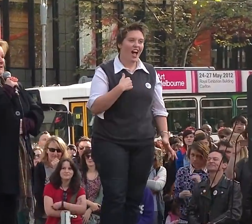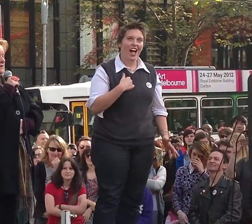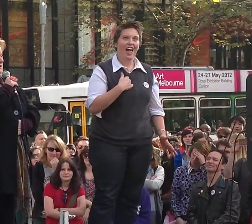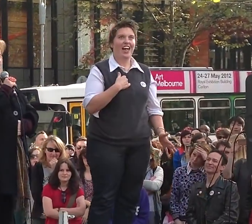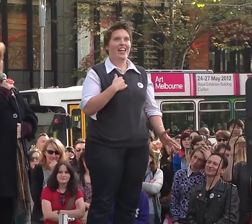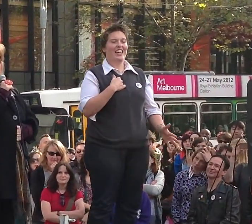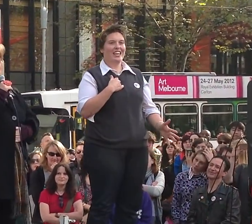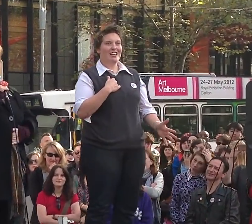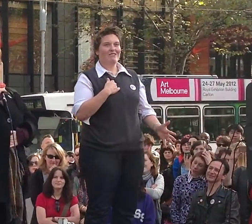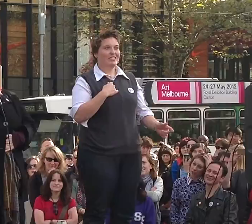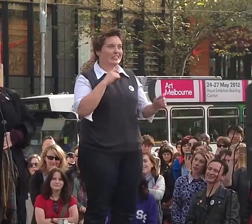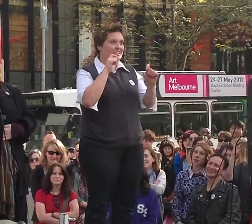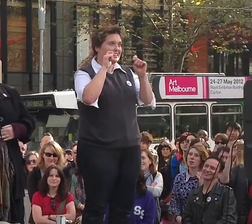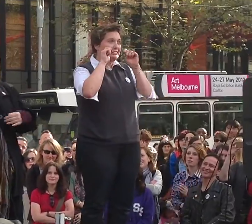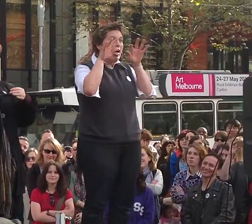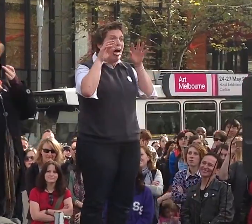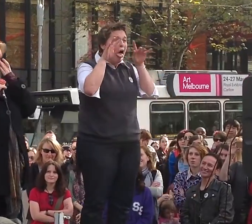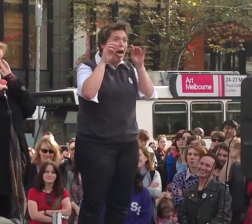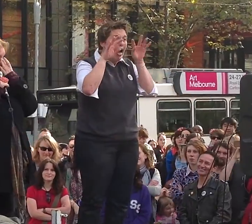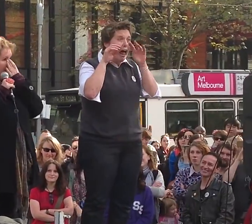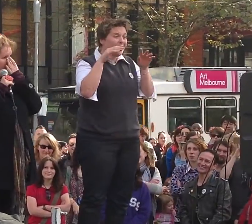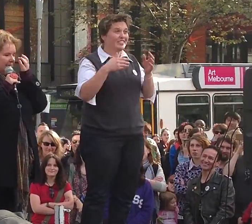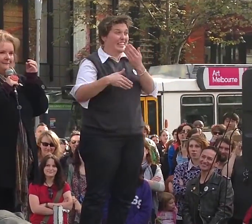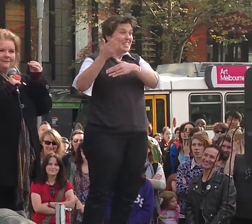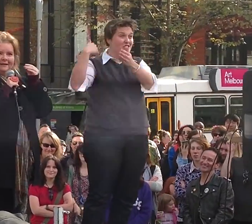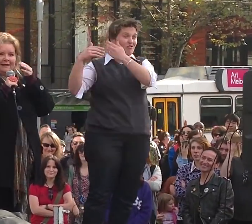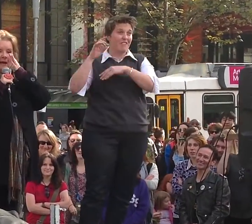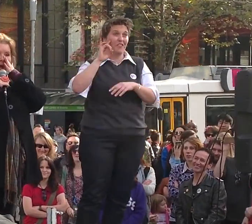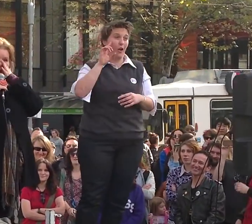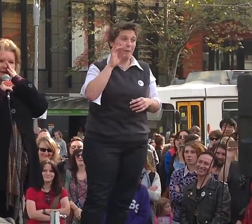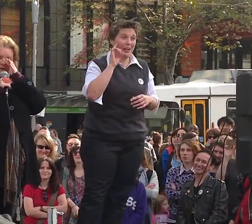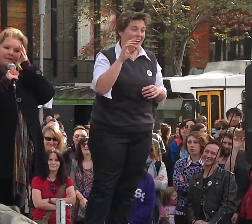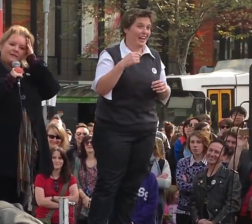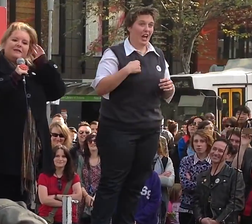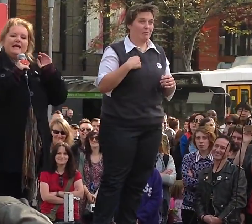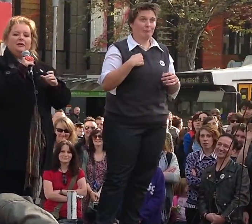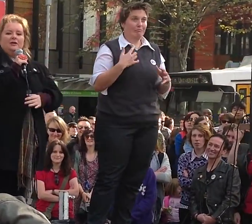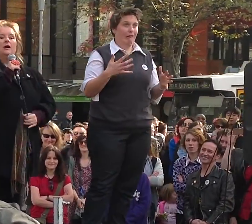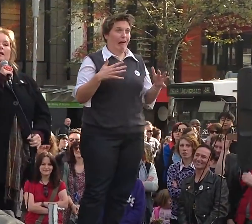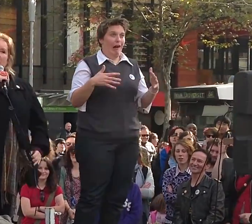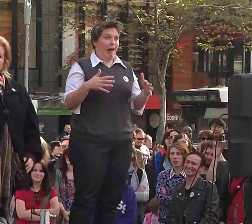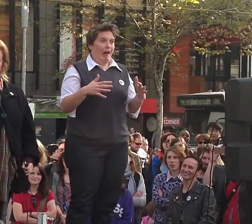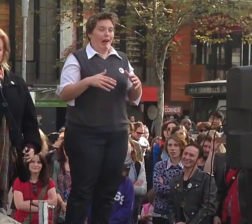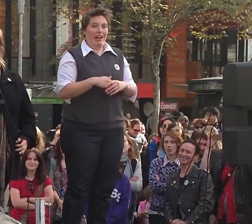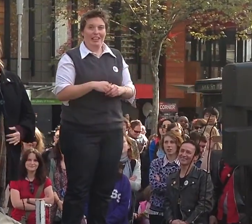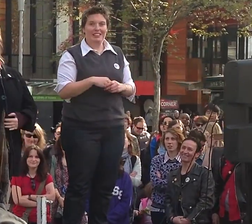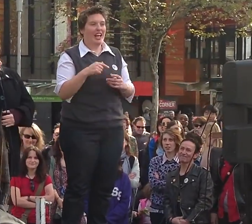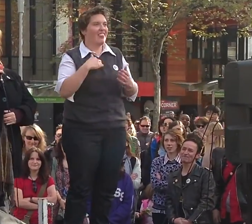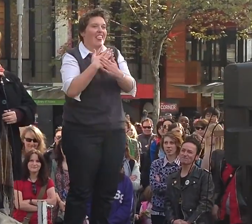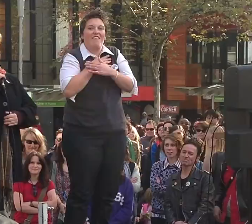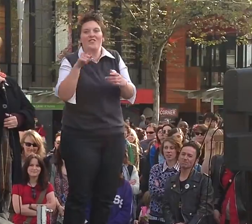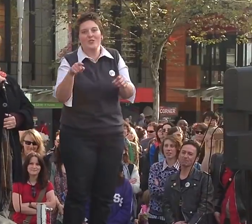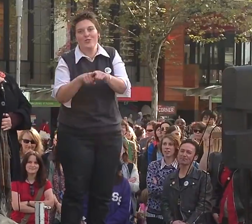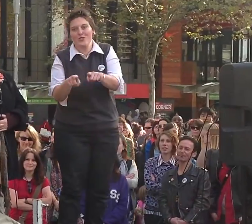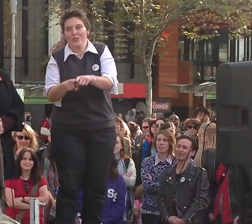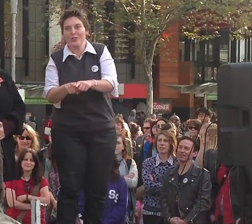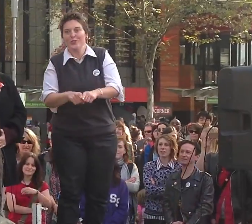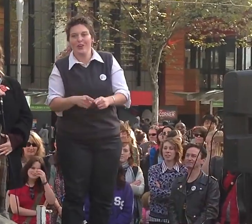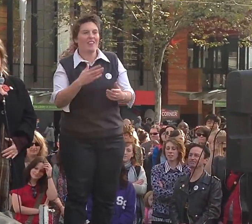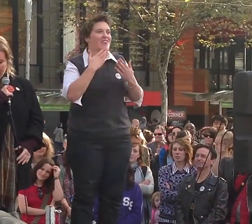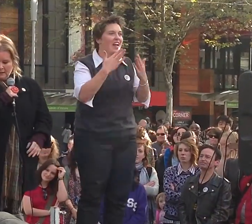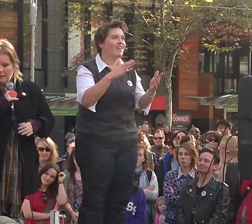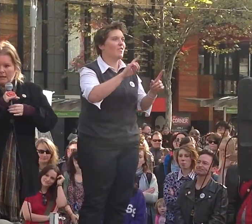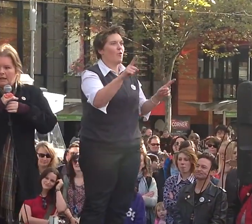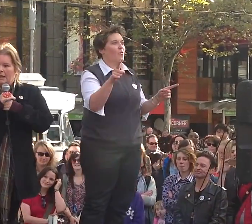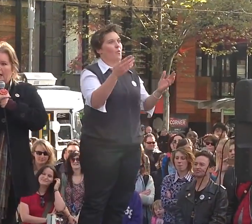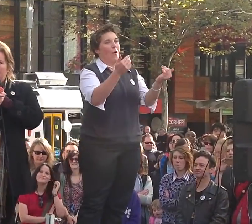Must be the sookiest comedian in the history of comedy. We love you, Magda. Thank you. I love you too. Thank you for that beautiful welcome.